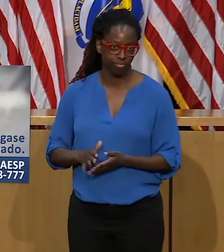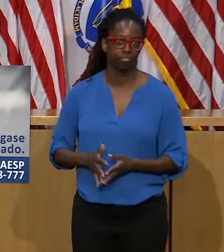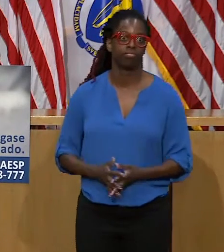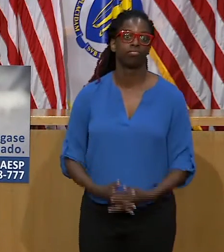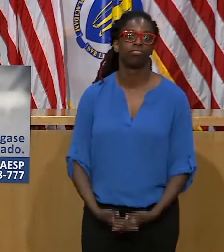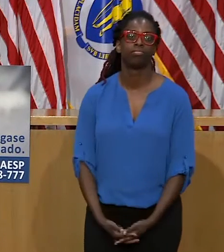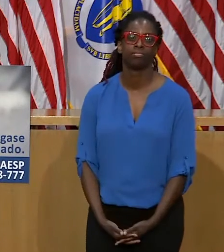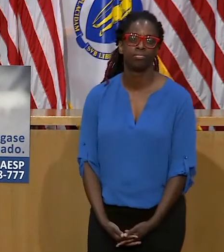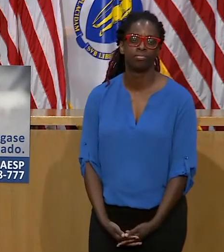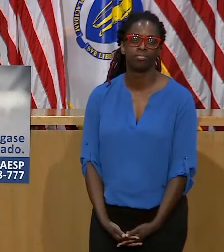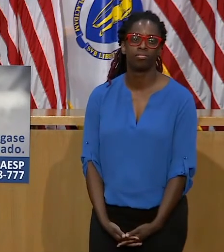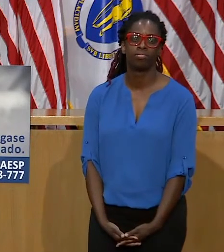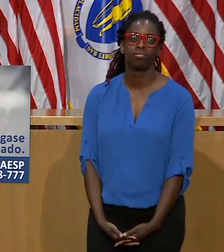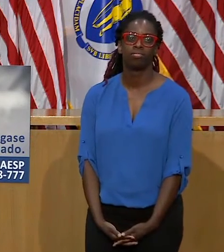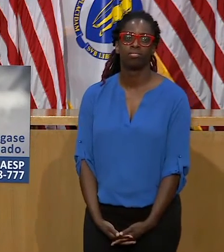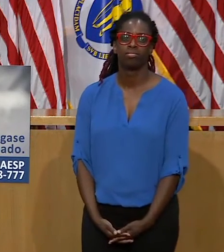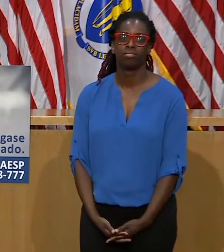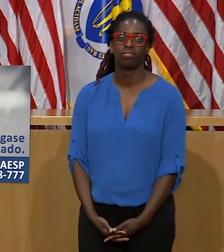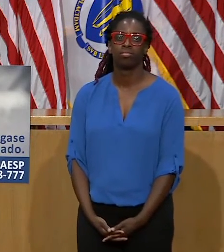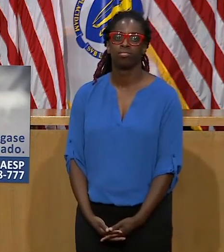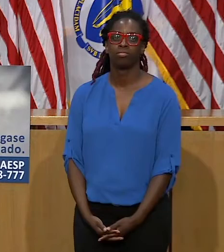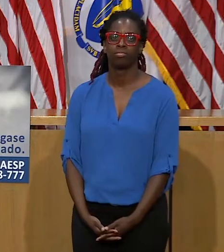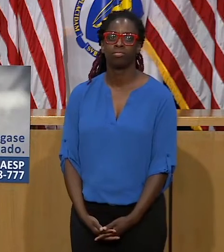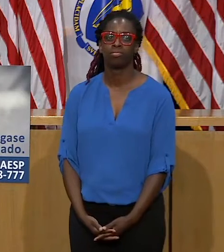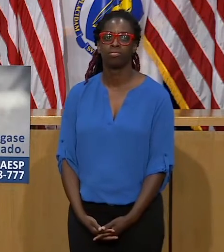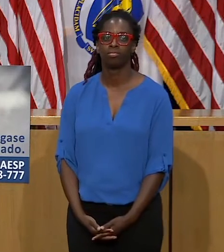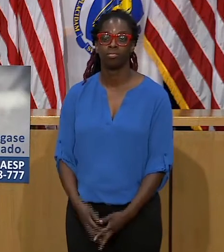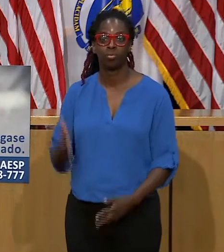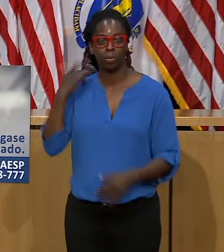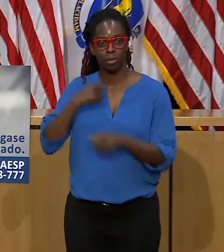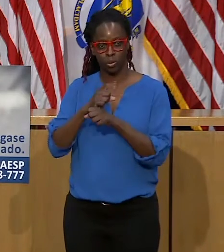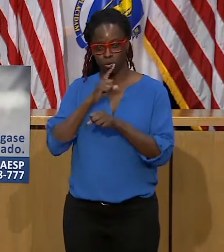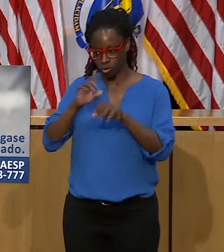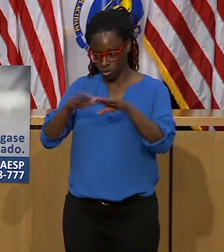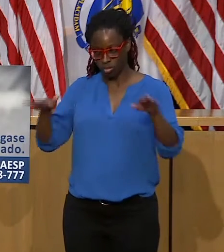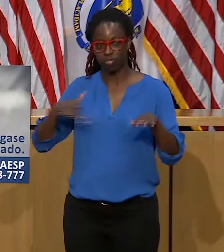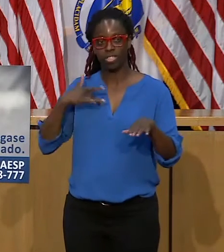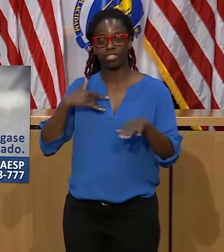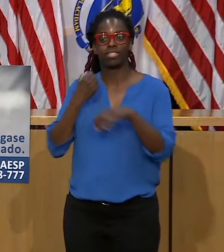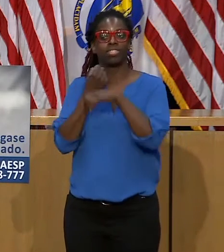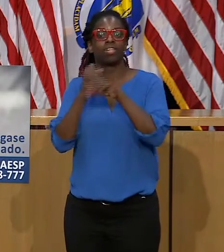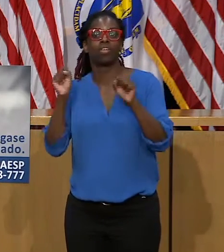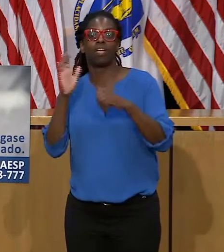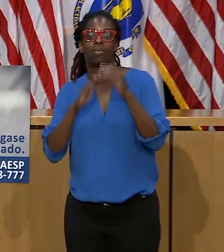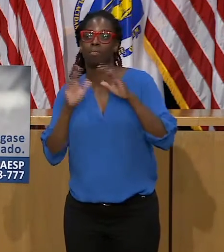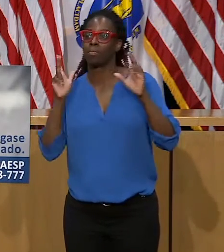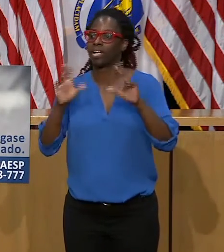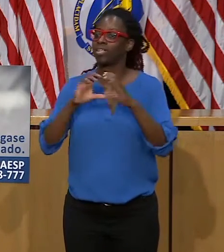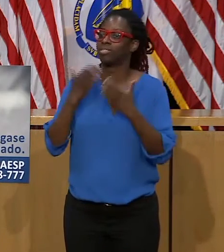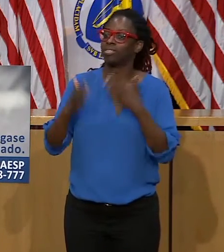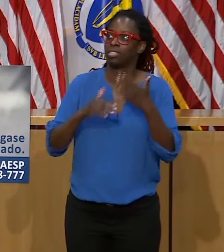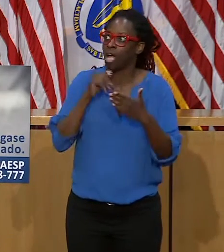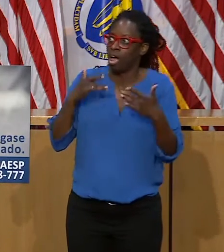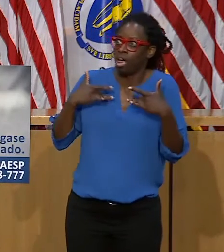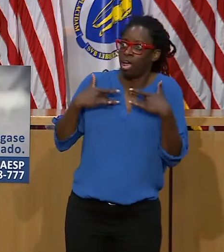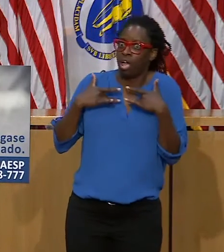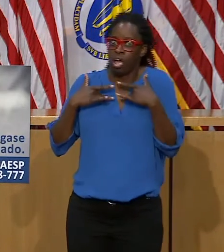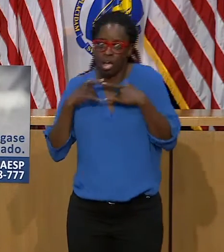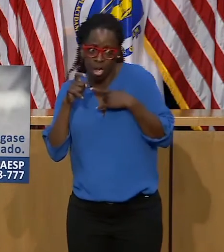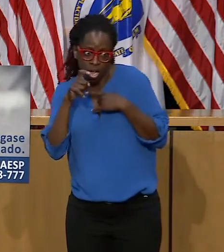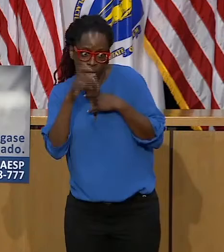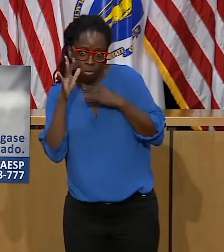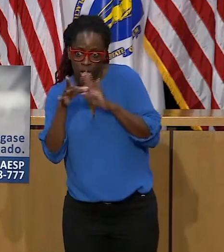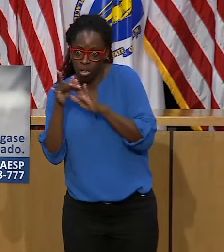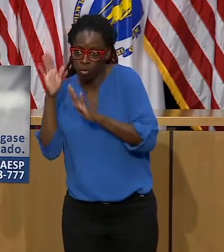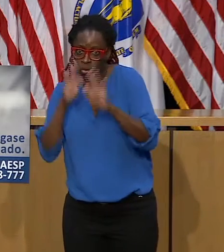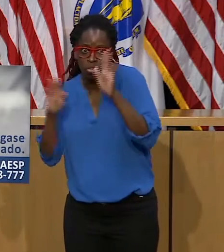experience and feel comfortable with the modifications to this classroom, the curriculum, and their interaction with teachers